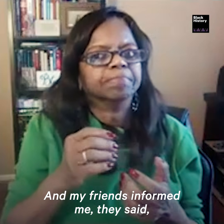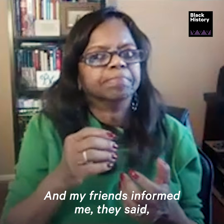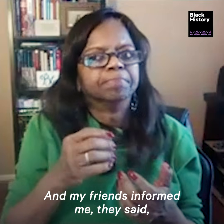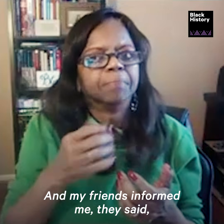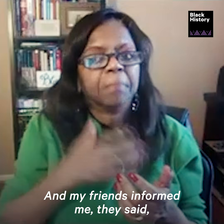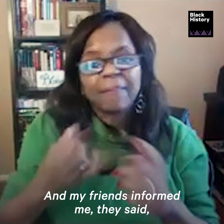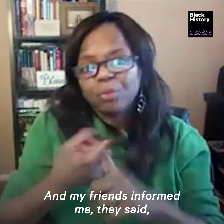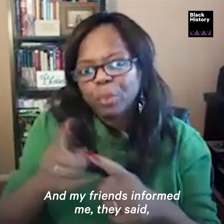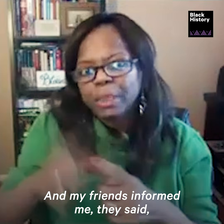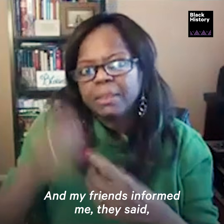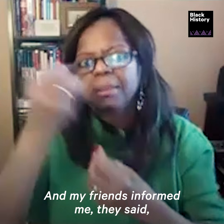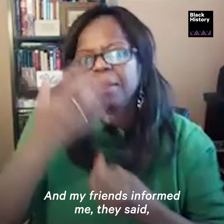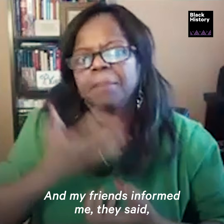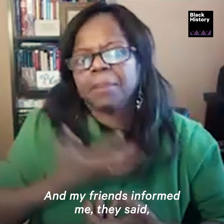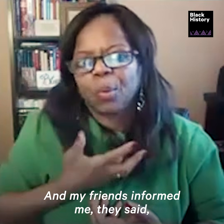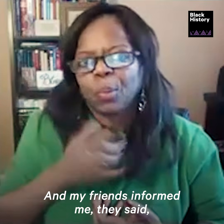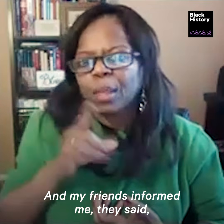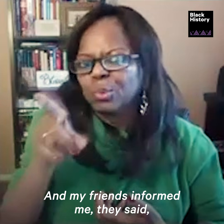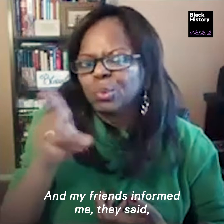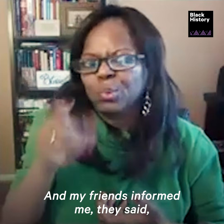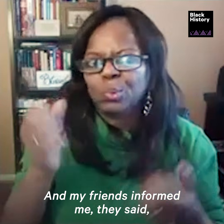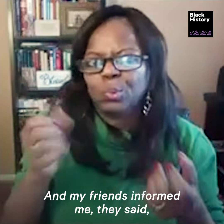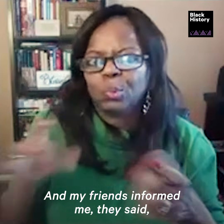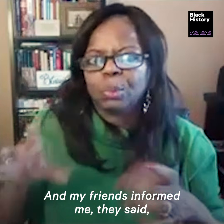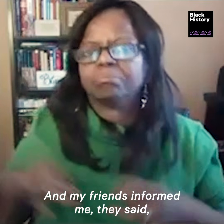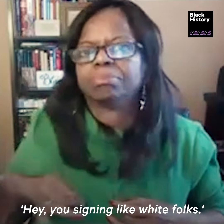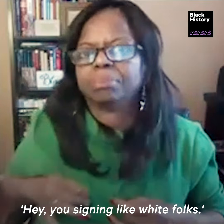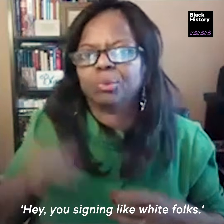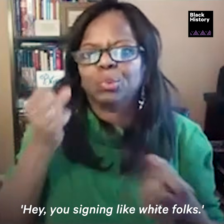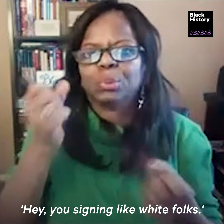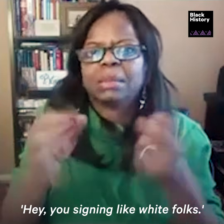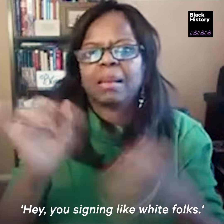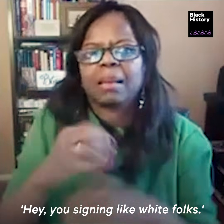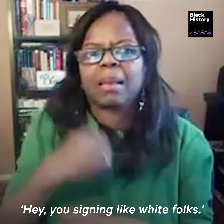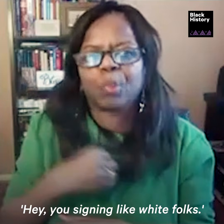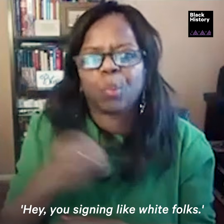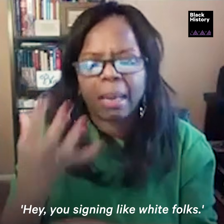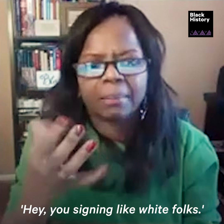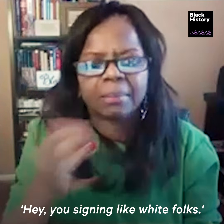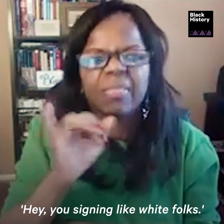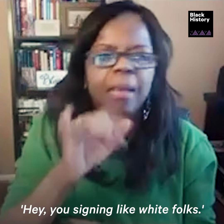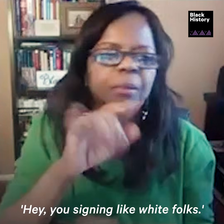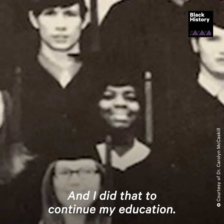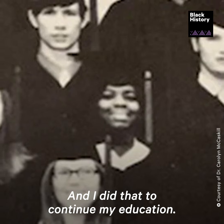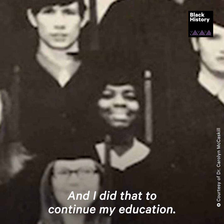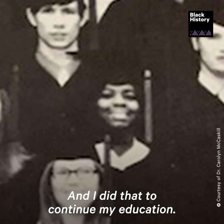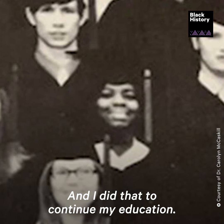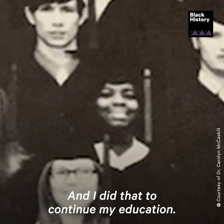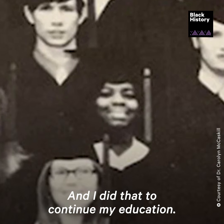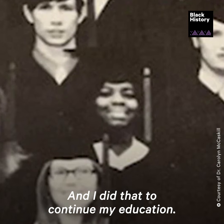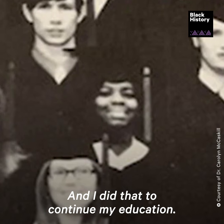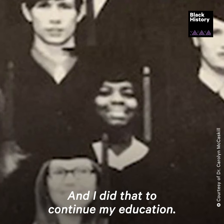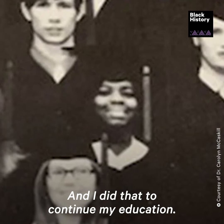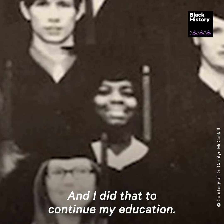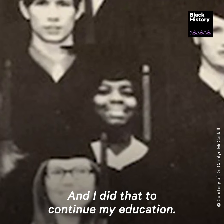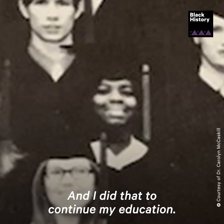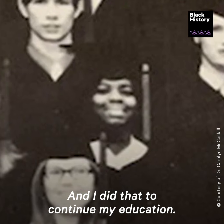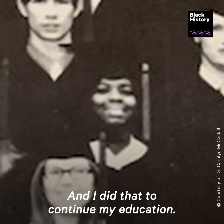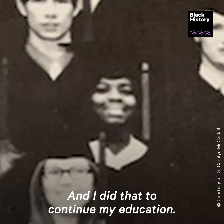And my friends informed me, they said, hey, you sounding like white folks. And I did that to continue